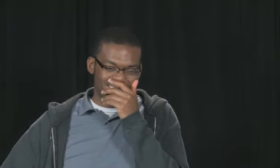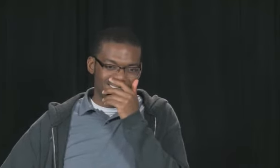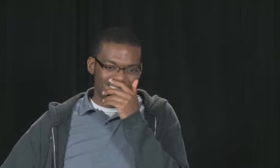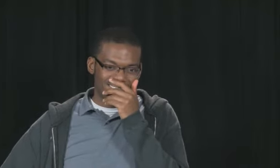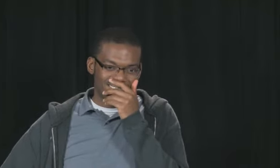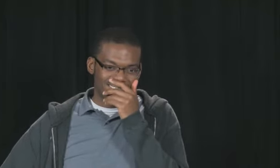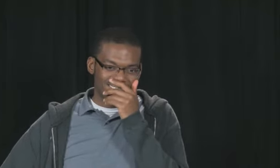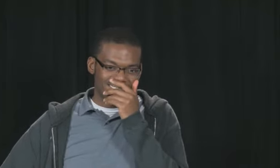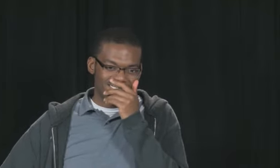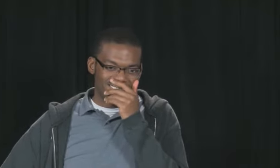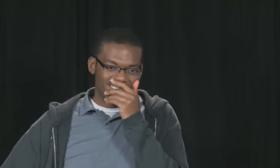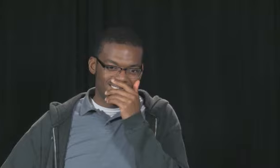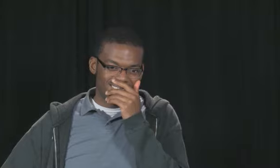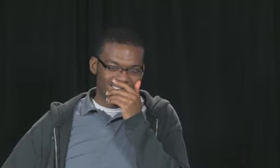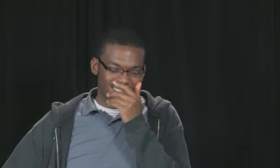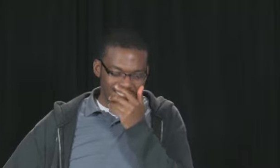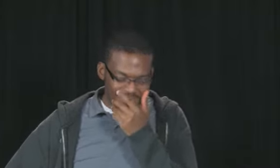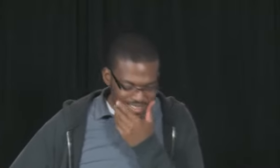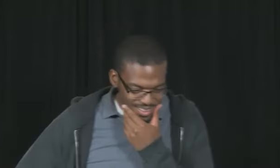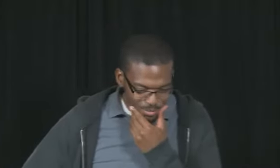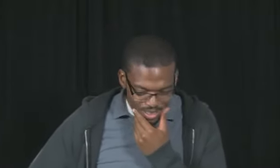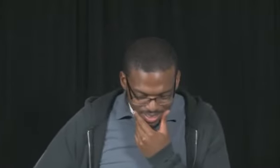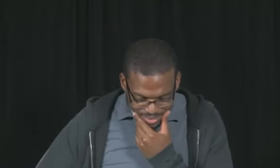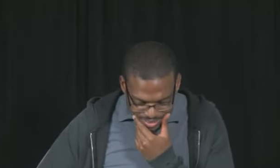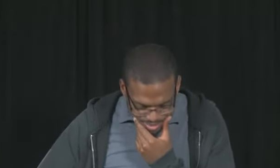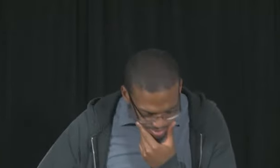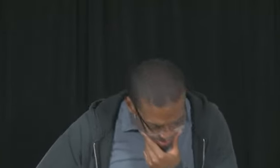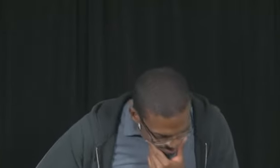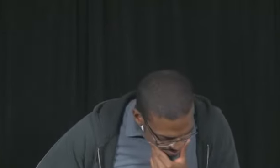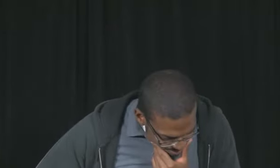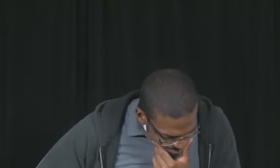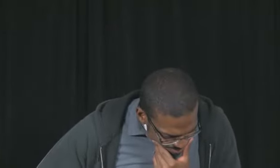know, the seventh. Can you hear that? Play it again.